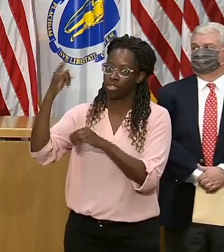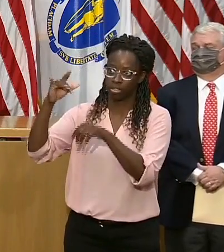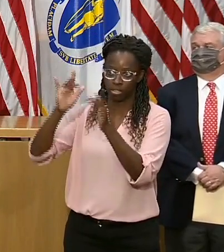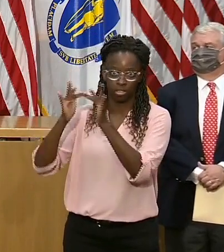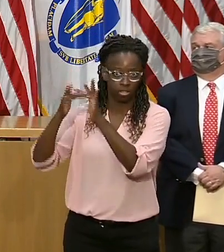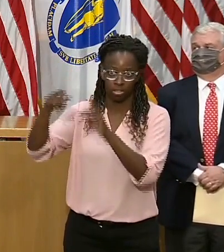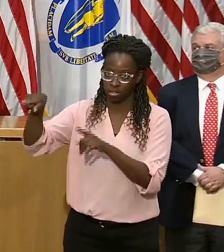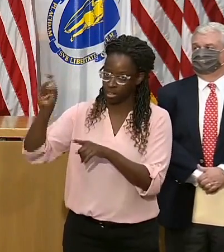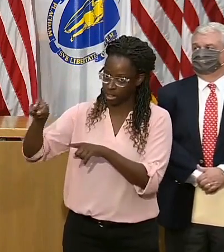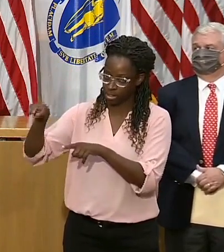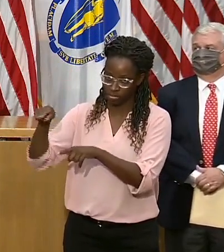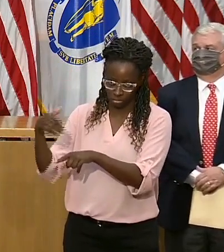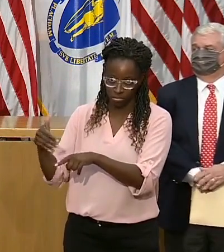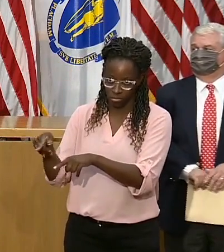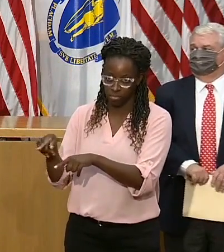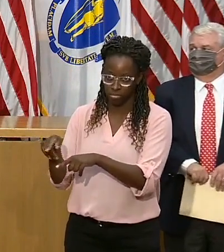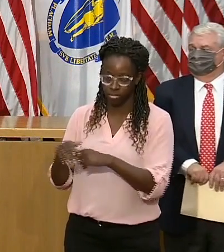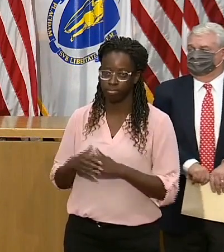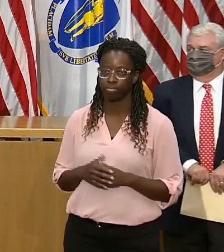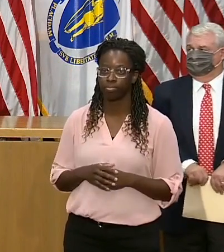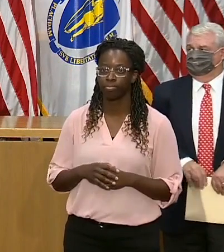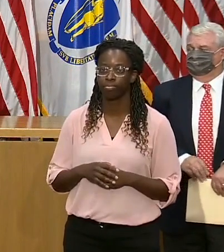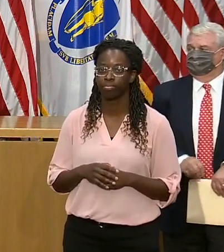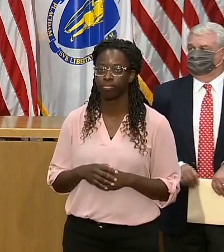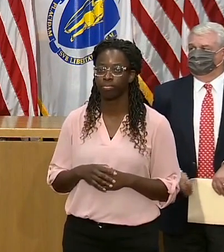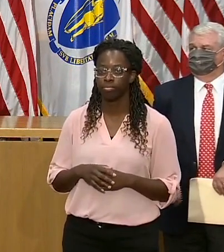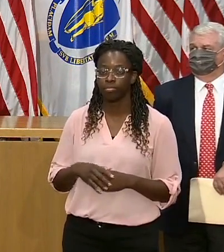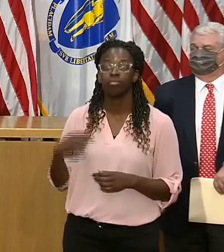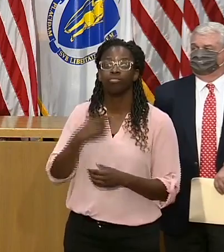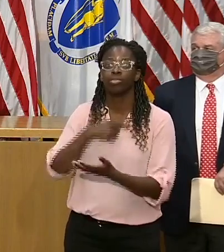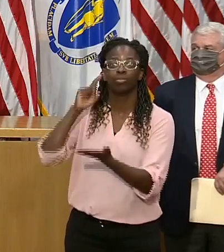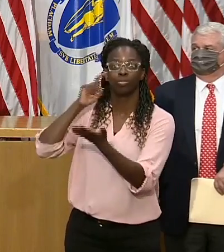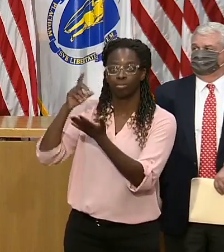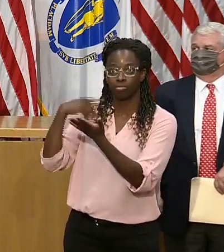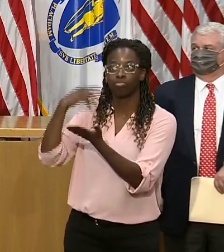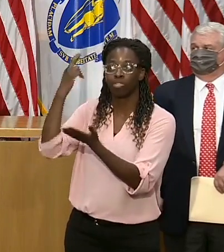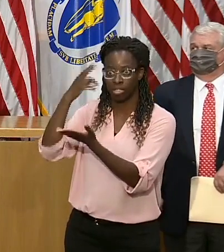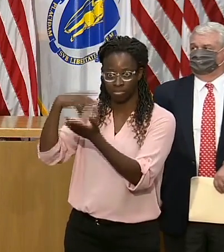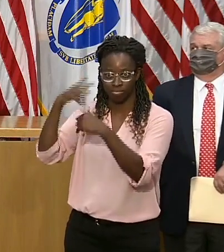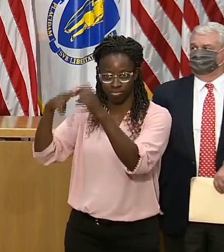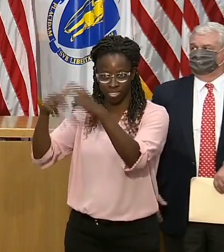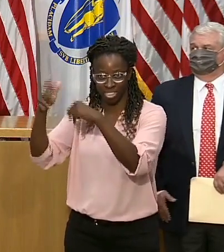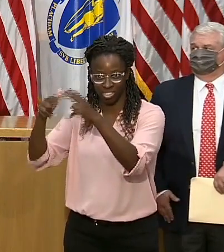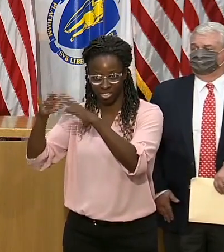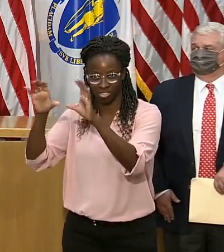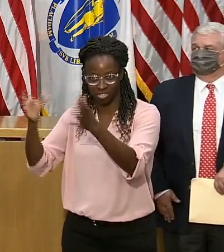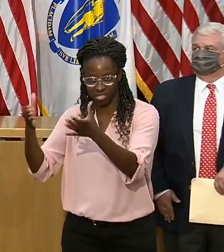installing, permanent infrastructure, which means, poles and lines,